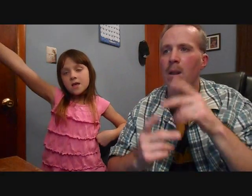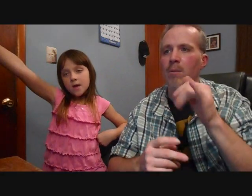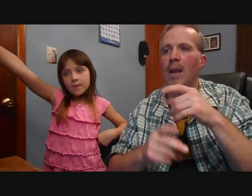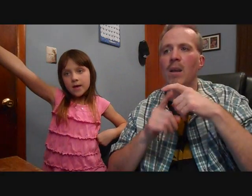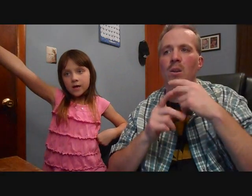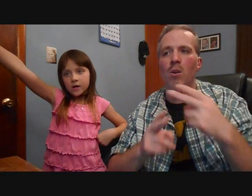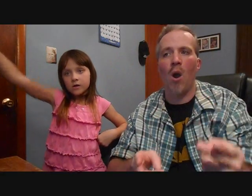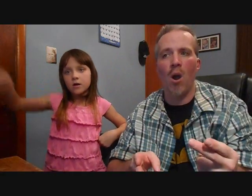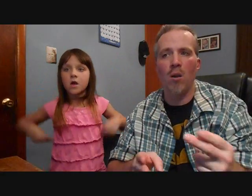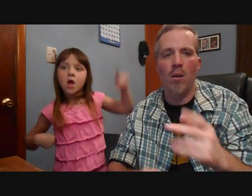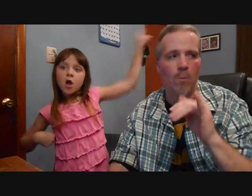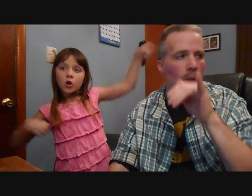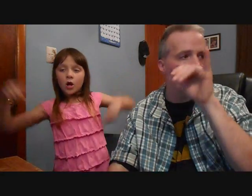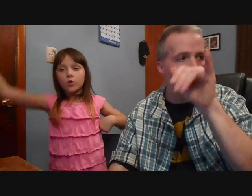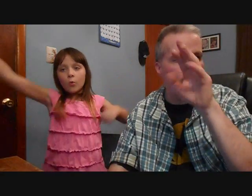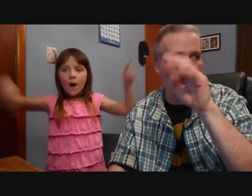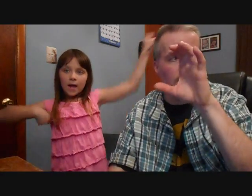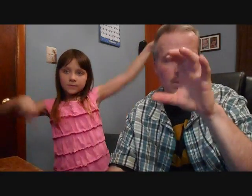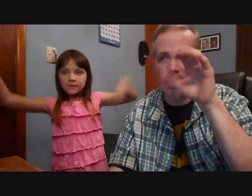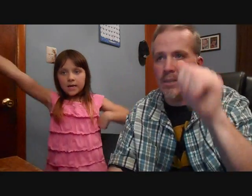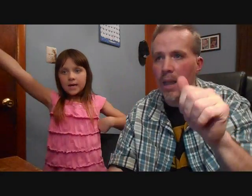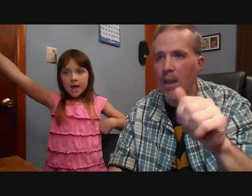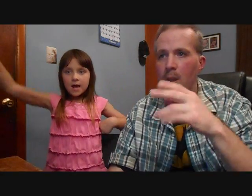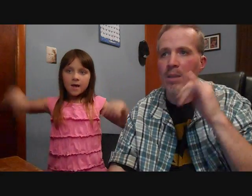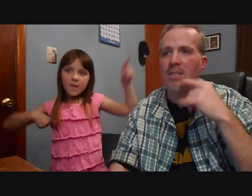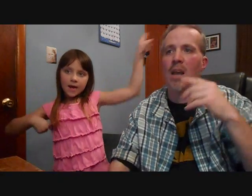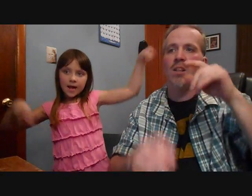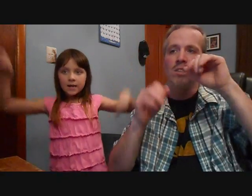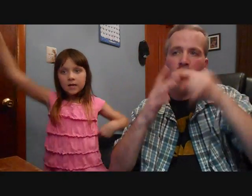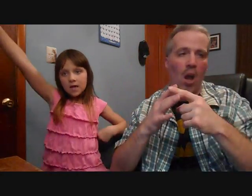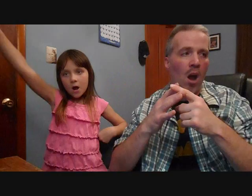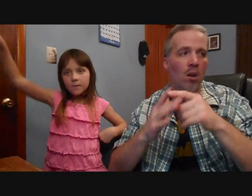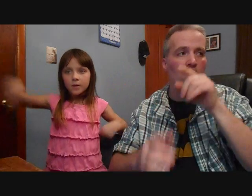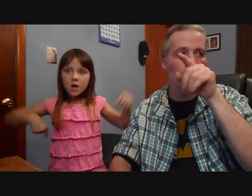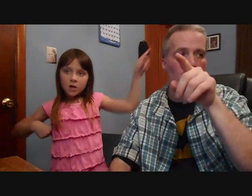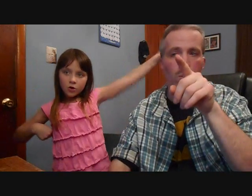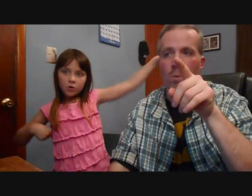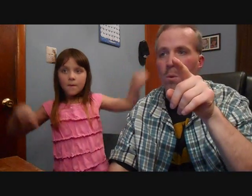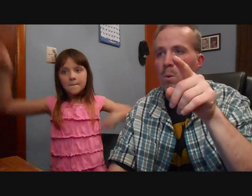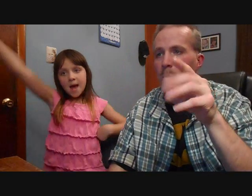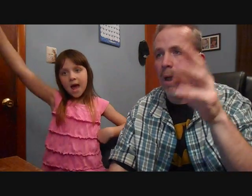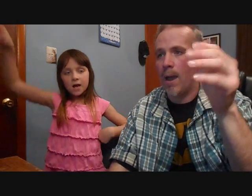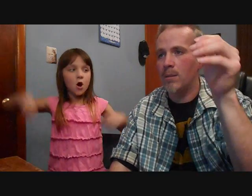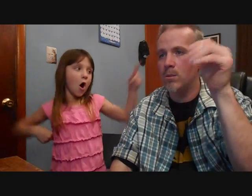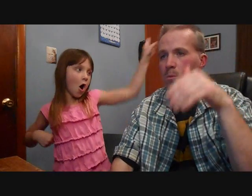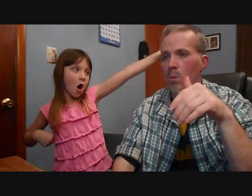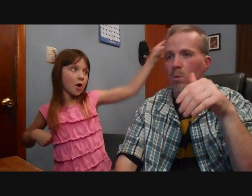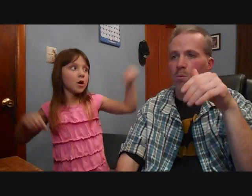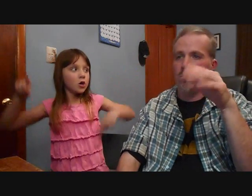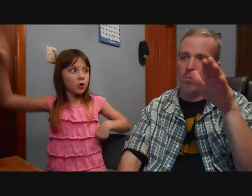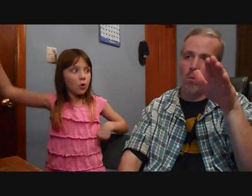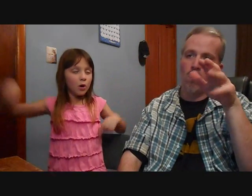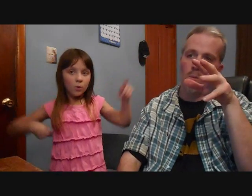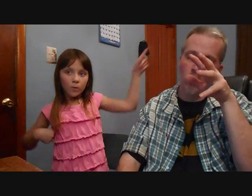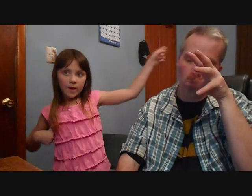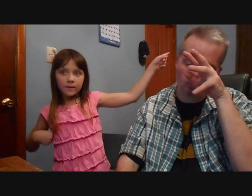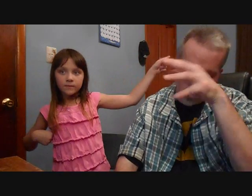place there Call the YMCA They can start you back on your way